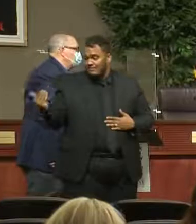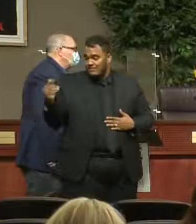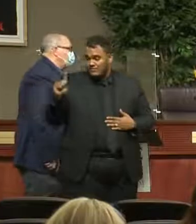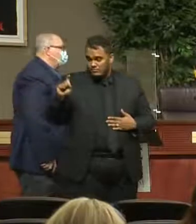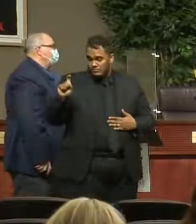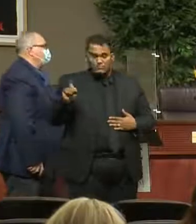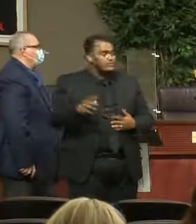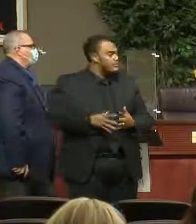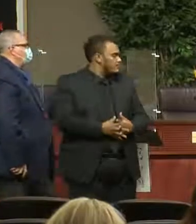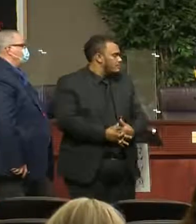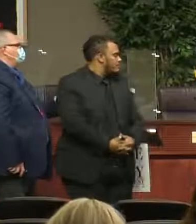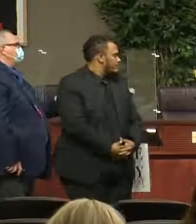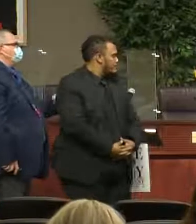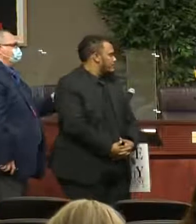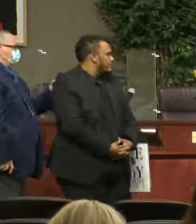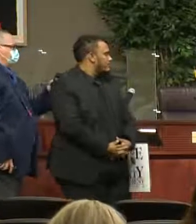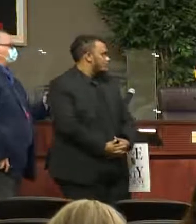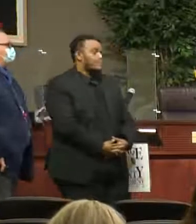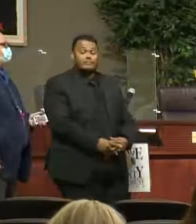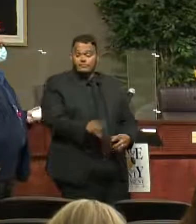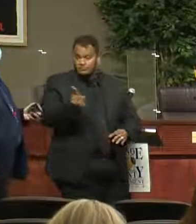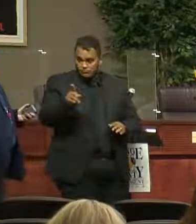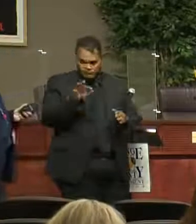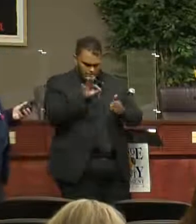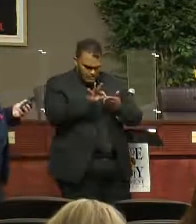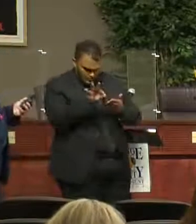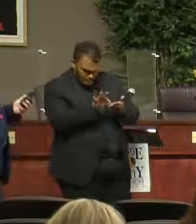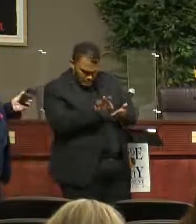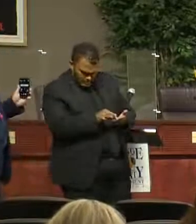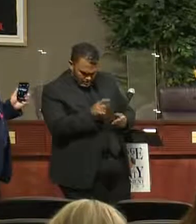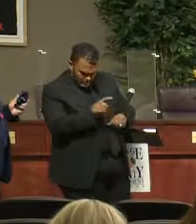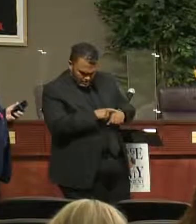She was submitted about seconds after.